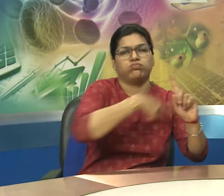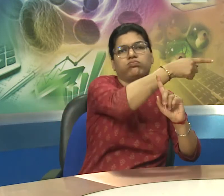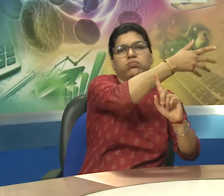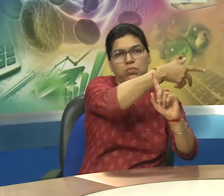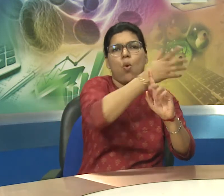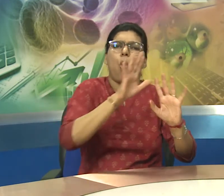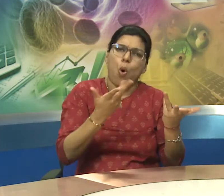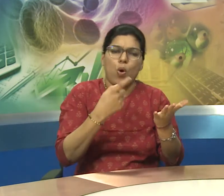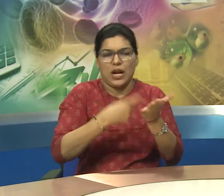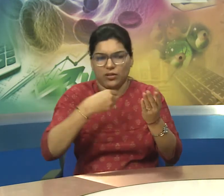wholesalers